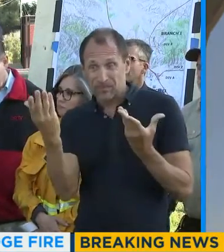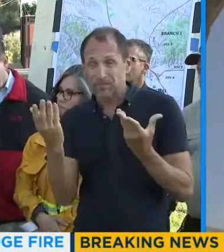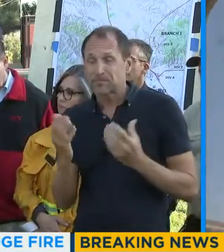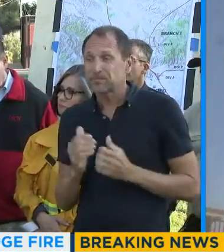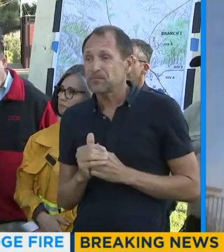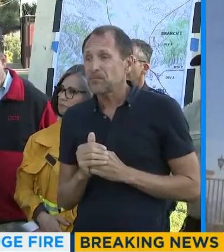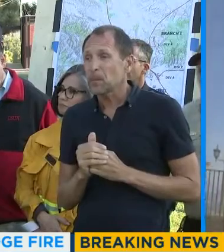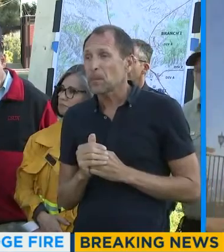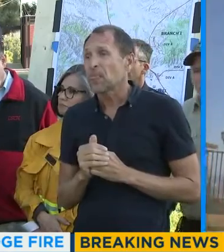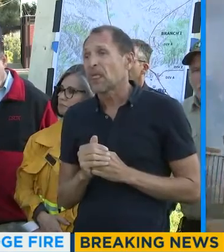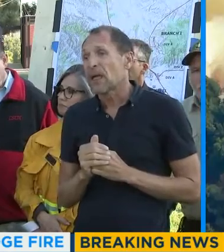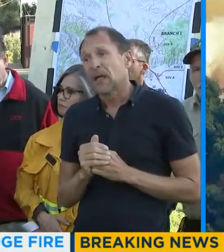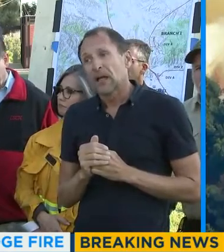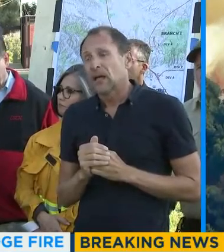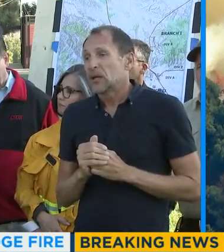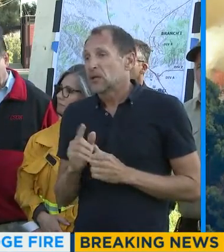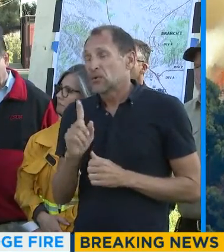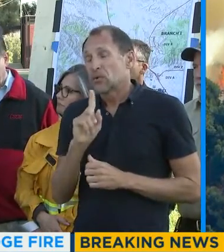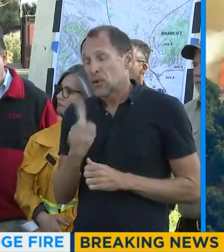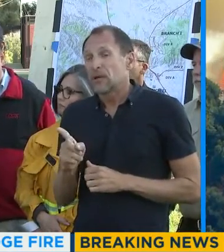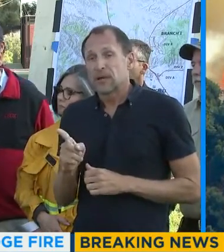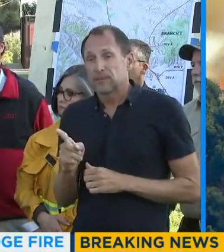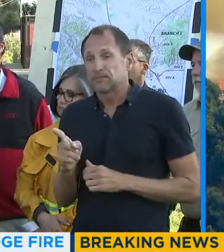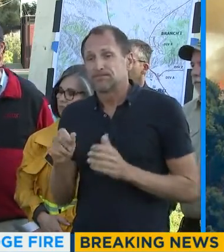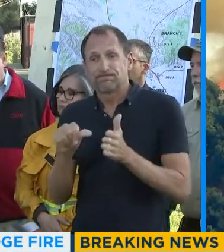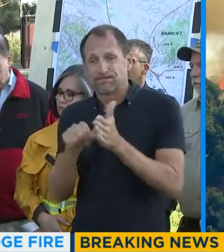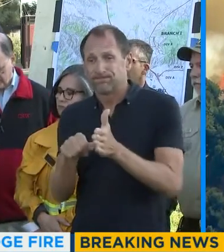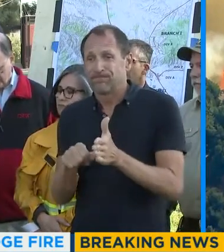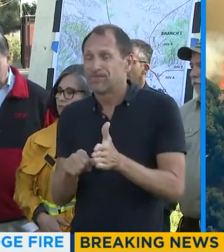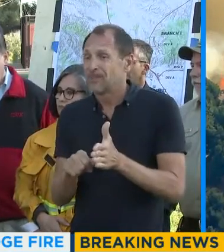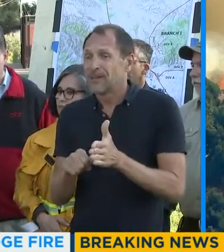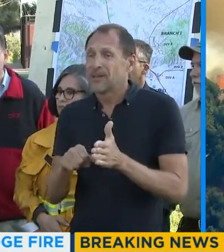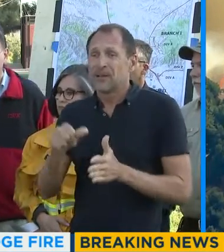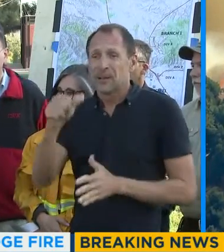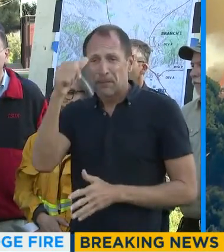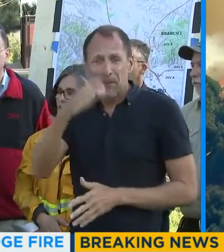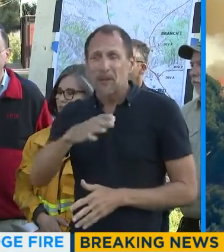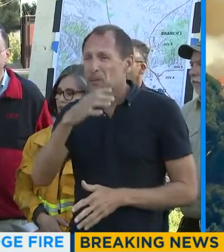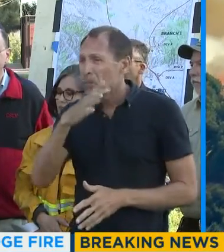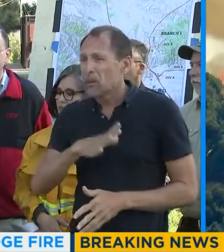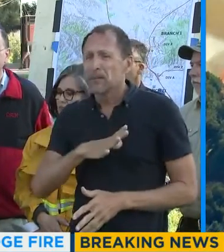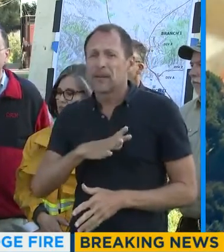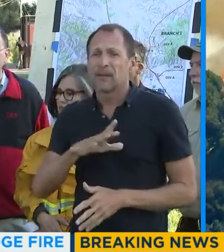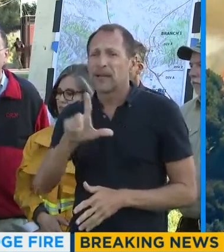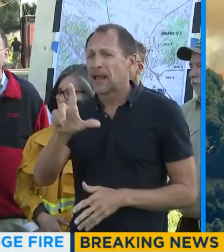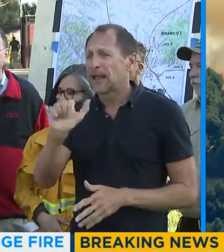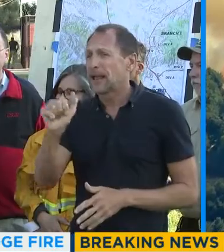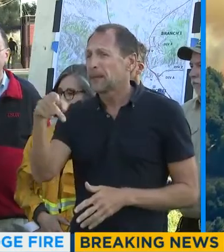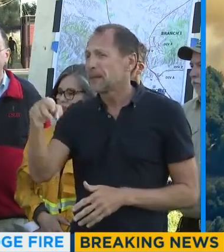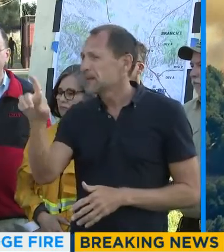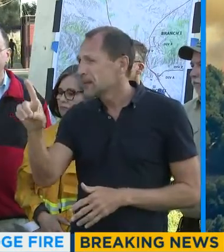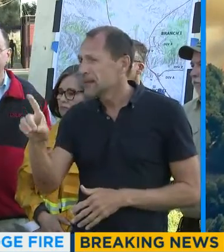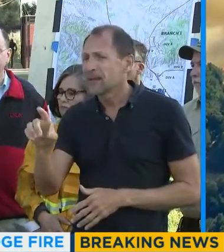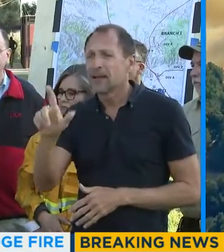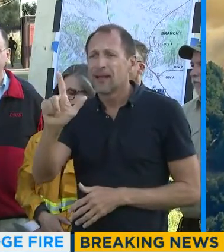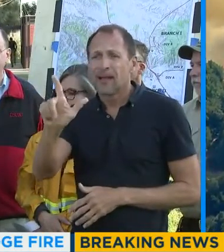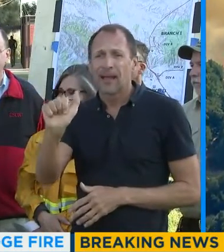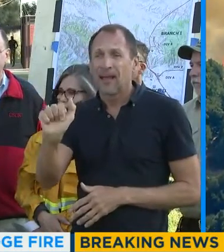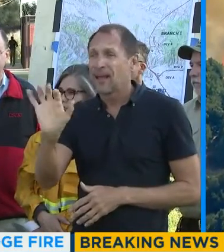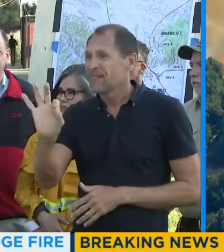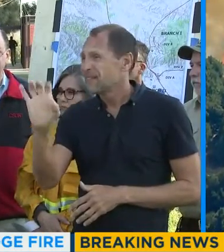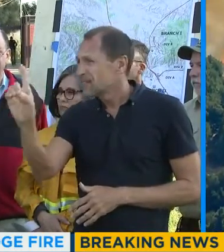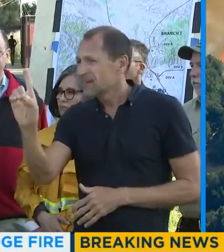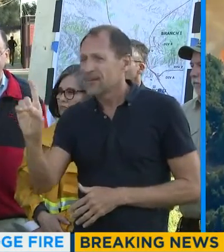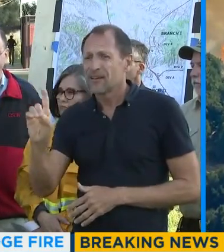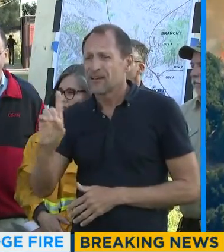Lastly, this is truly an effort that the men and women of LAPD and LA Fire and all LA County Sheriff and every agency in